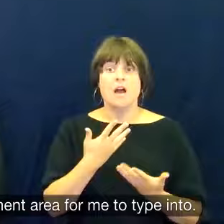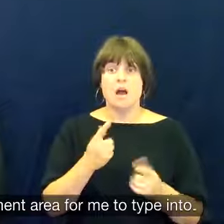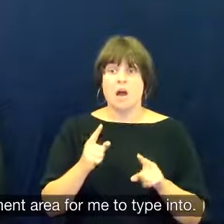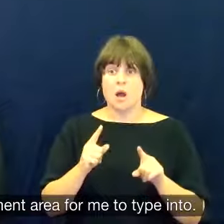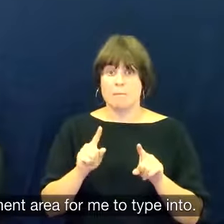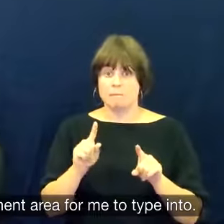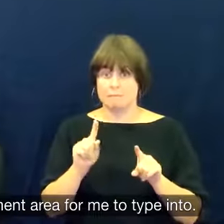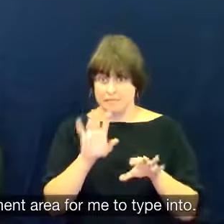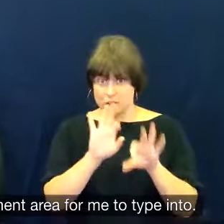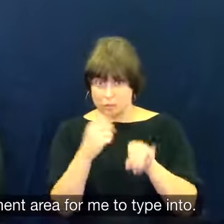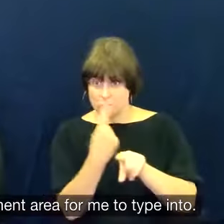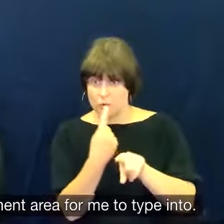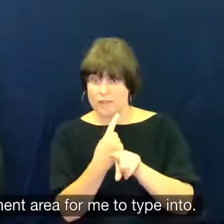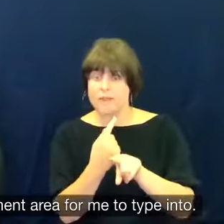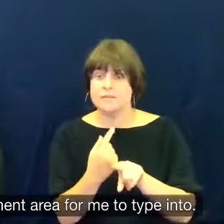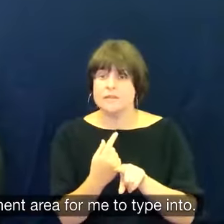But Yeah.